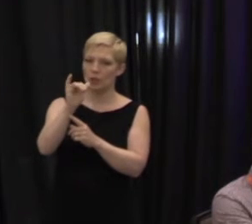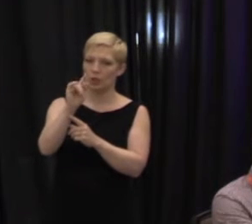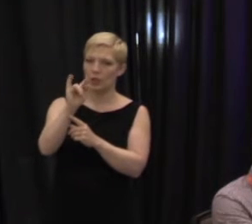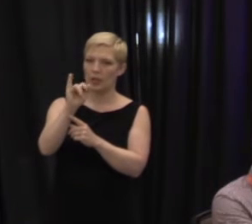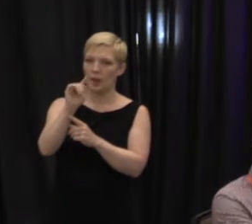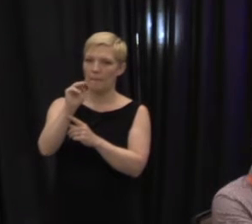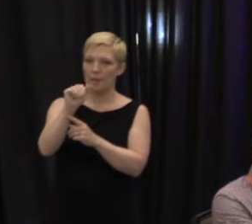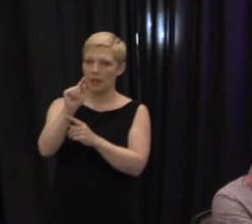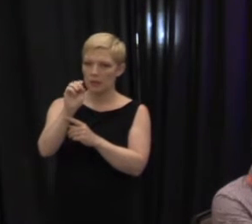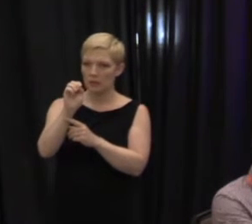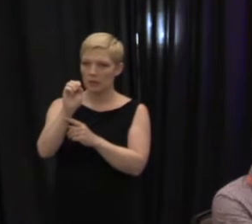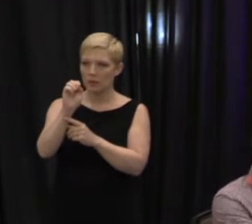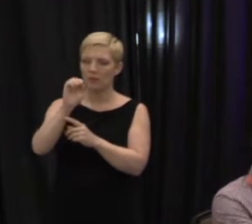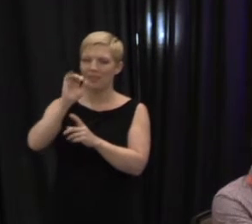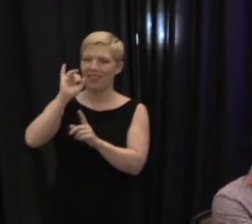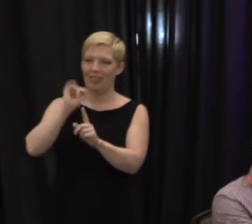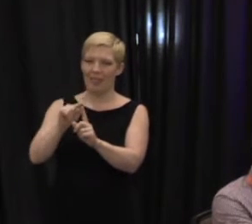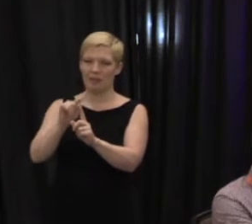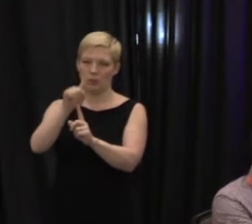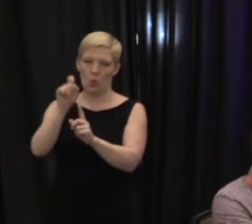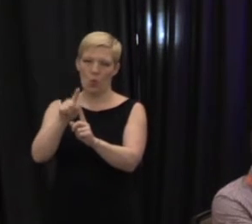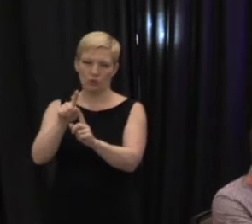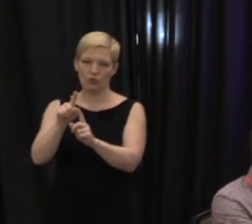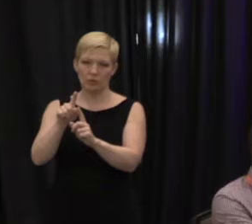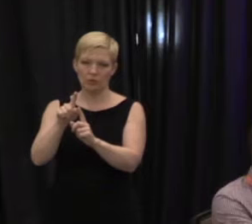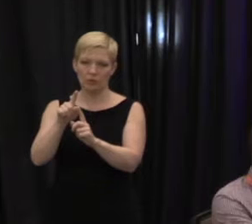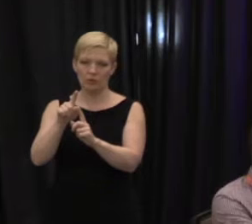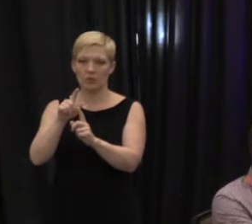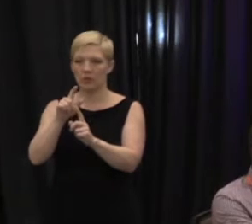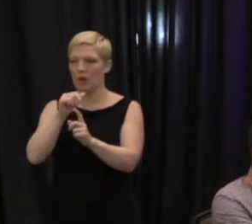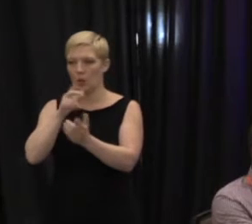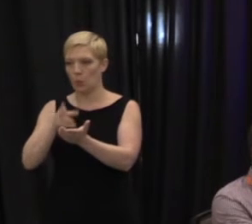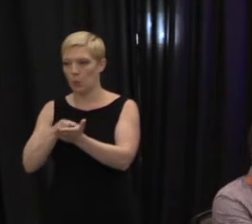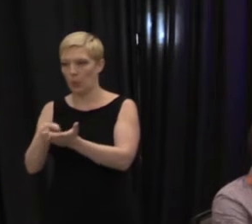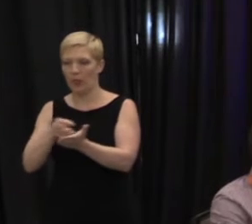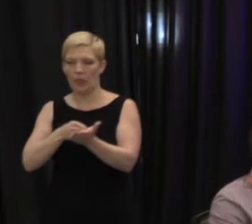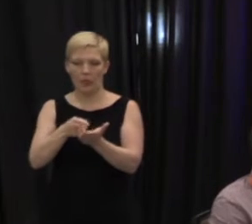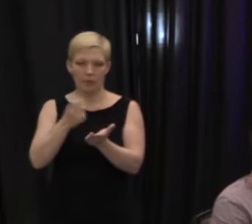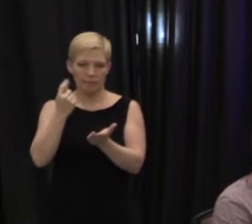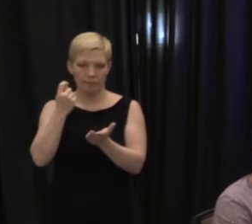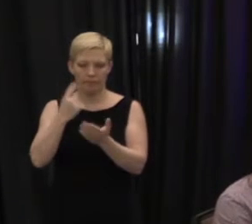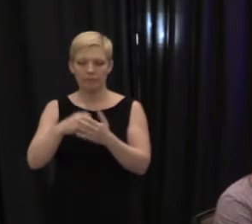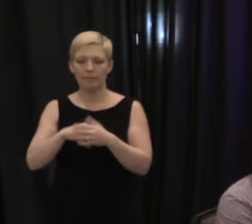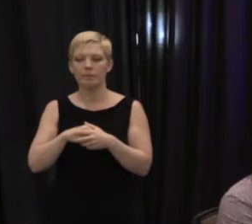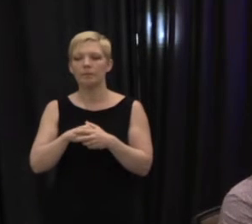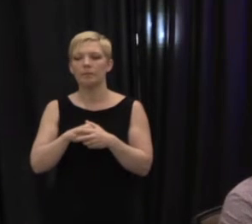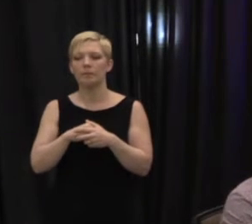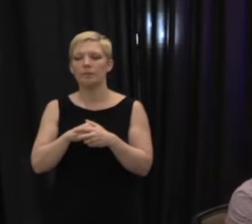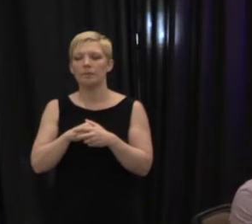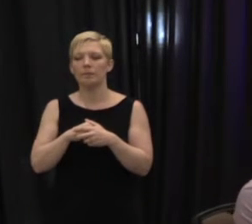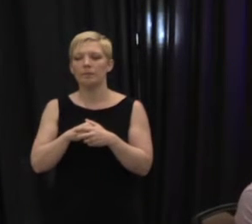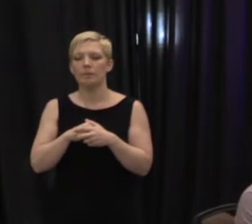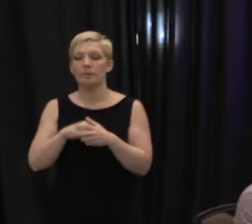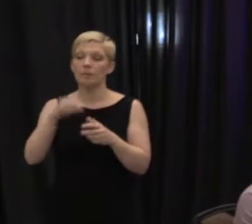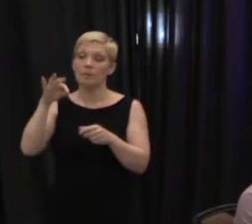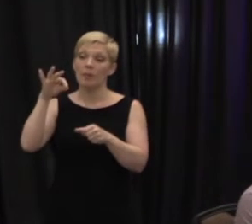really have an answer in how to address that other than elections come and there needs to be